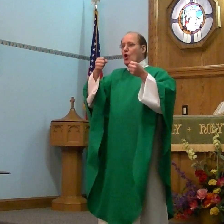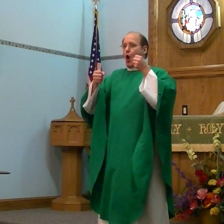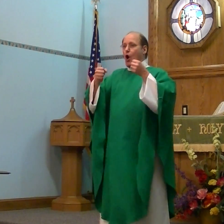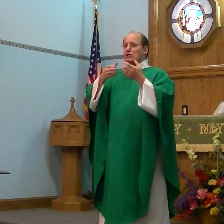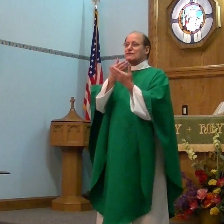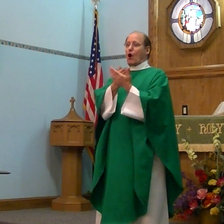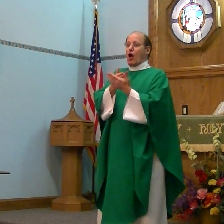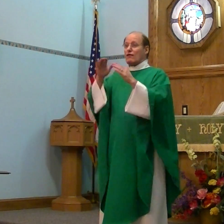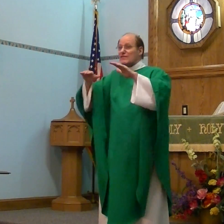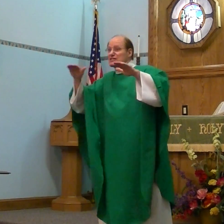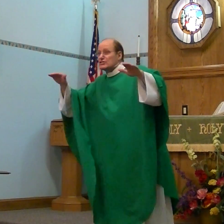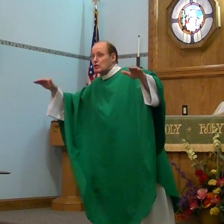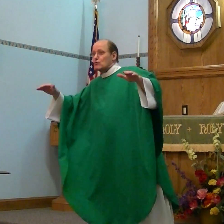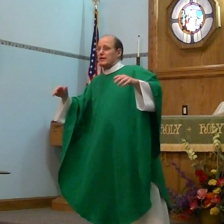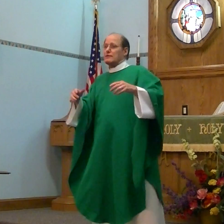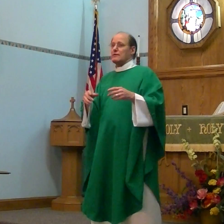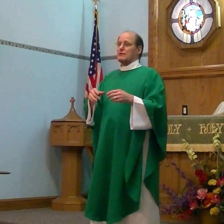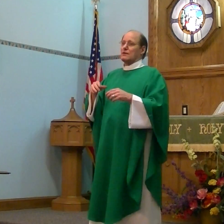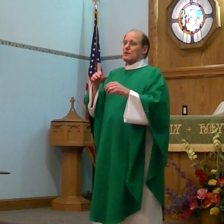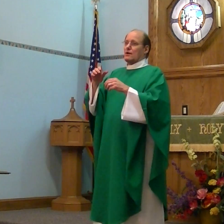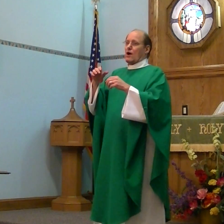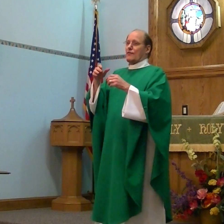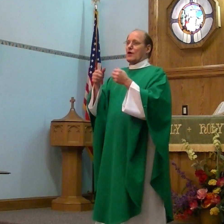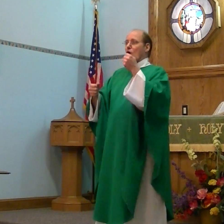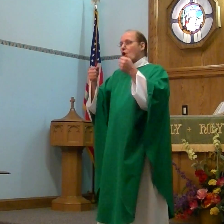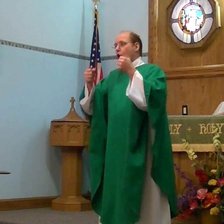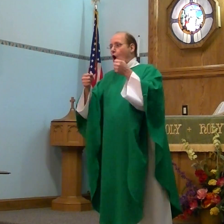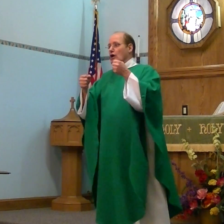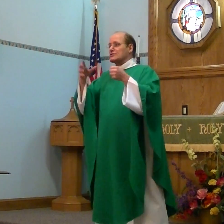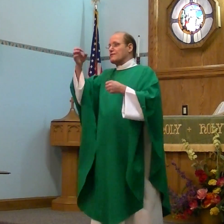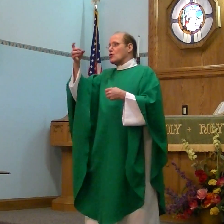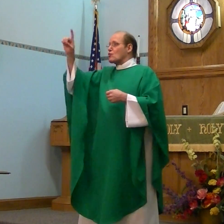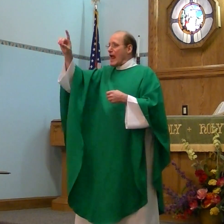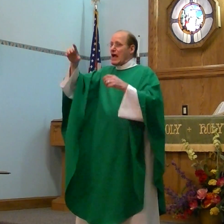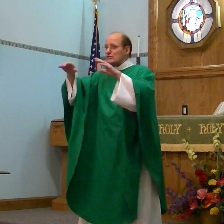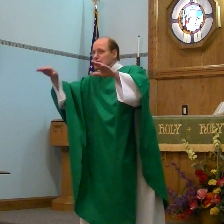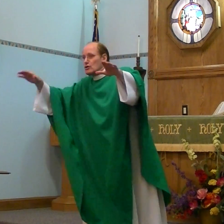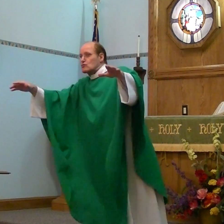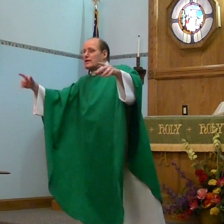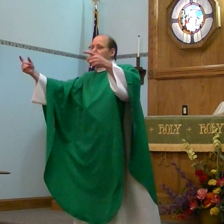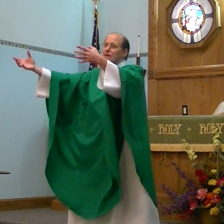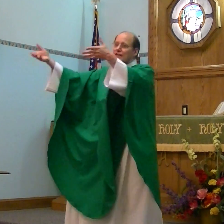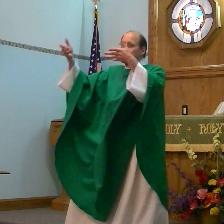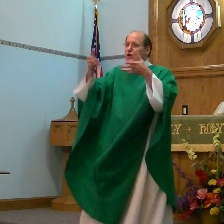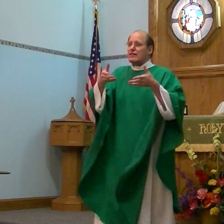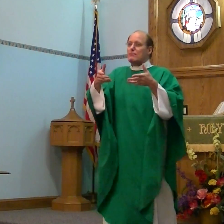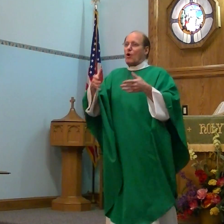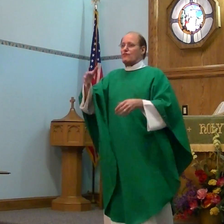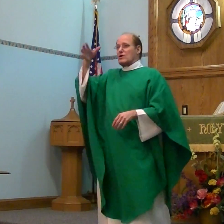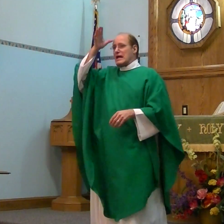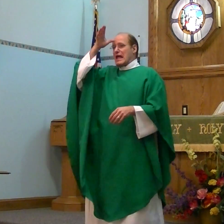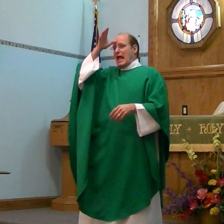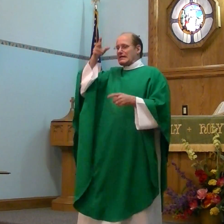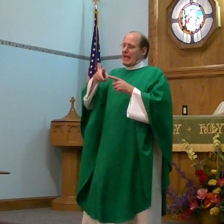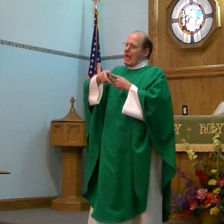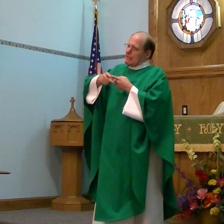the cars of all of the children, on the cars of the grandchildren. They bring them over, and Dad